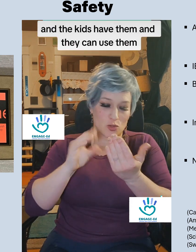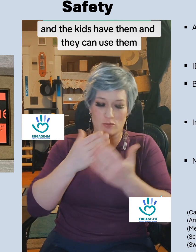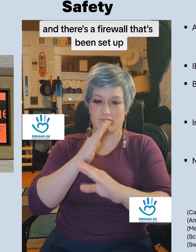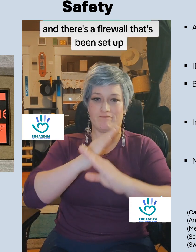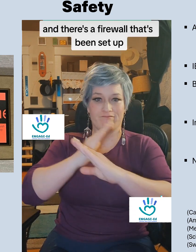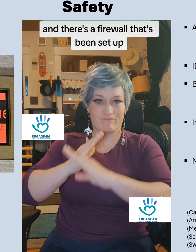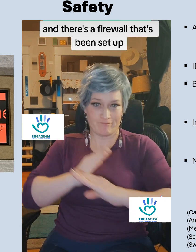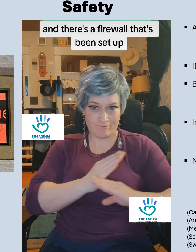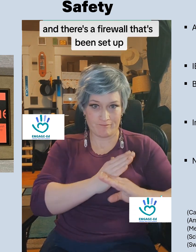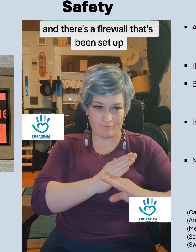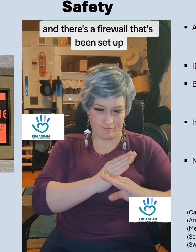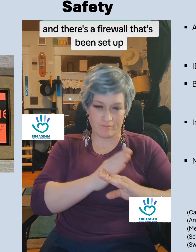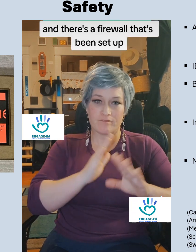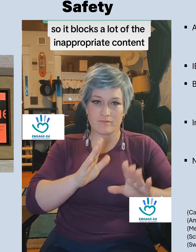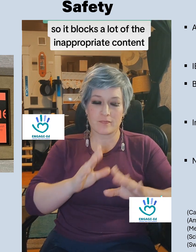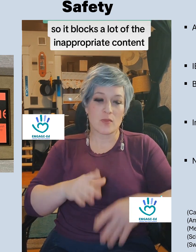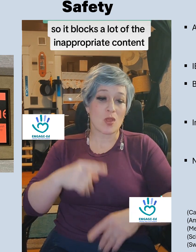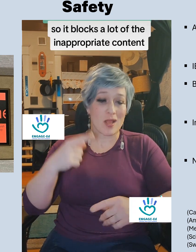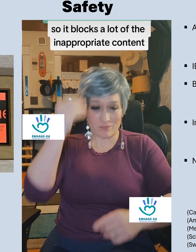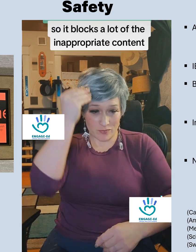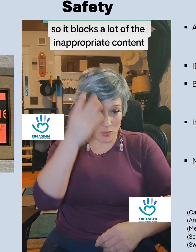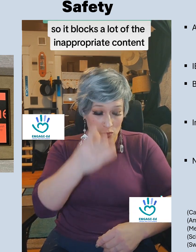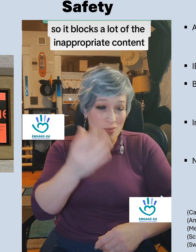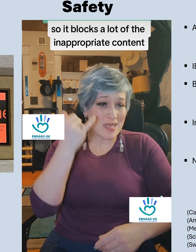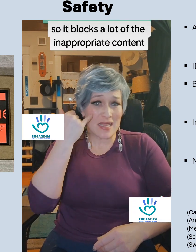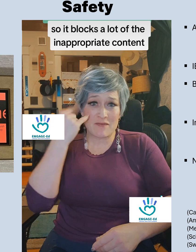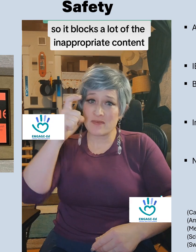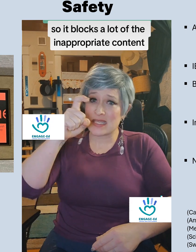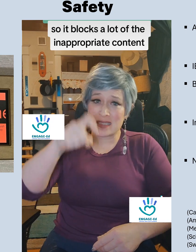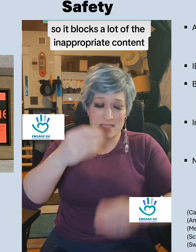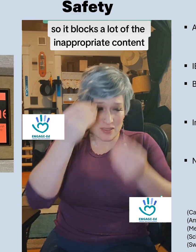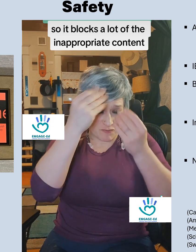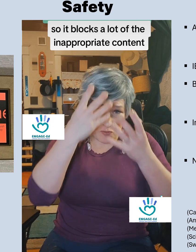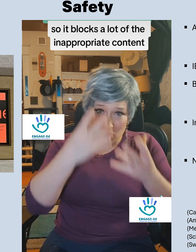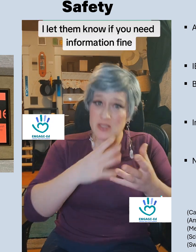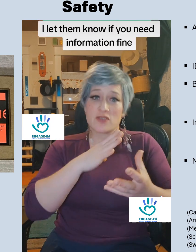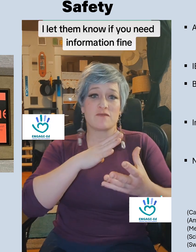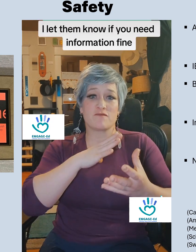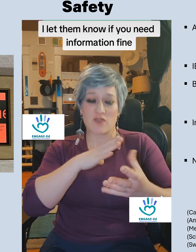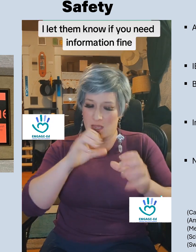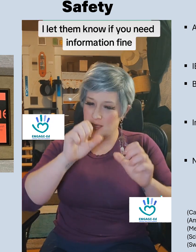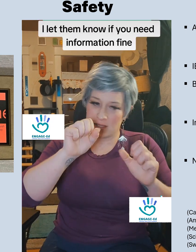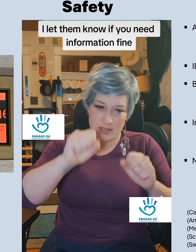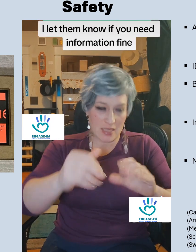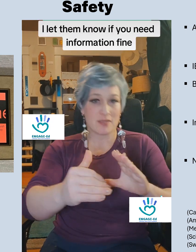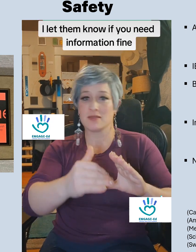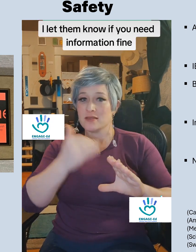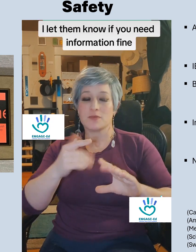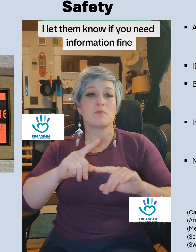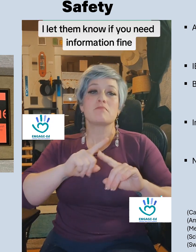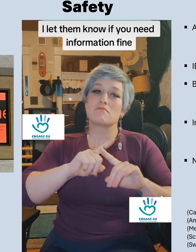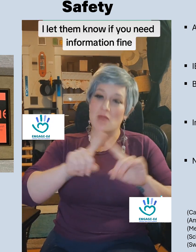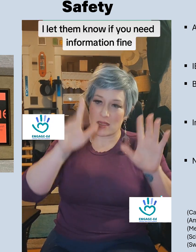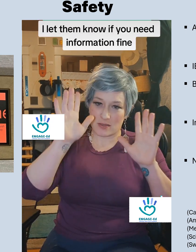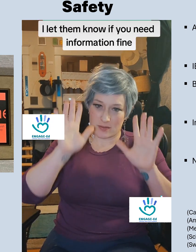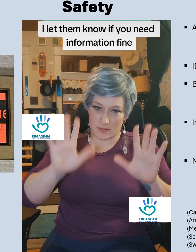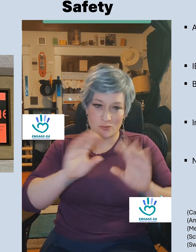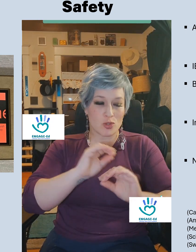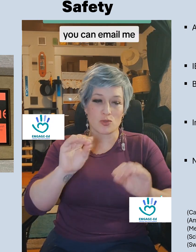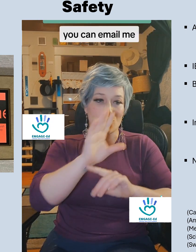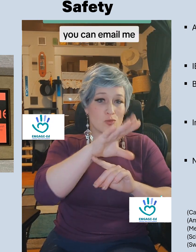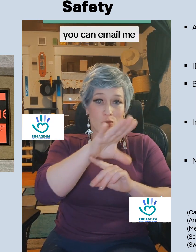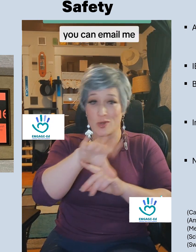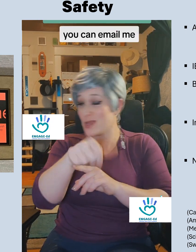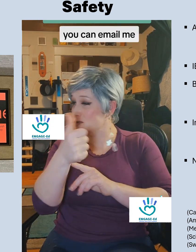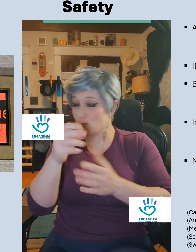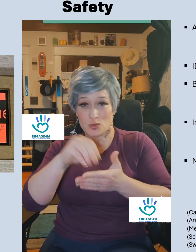them, and there's a firewall that's been set up. So it blocks a lot of the inappropriate content. I let them know if you need information, fine, you